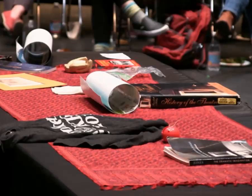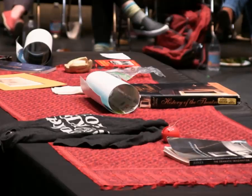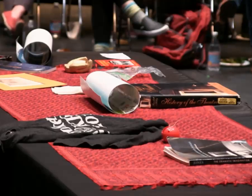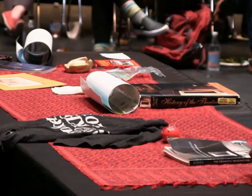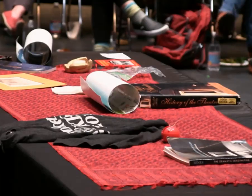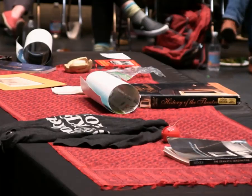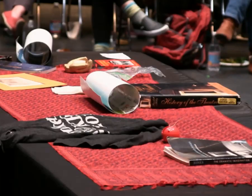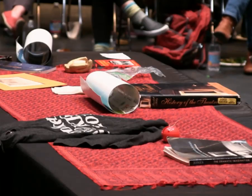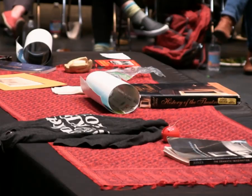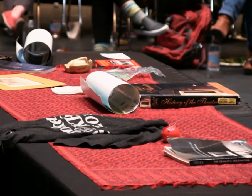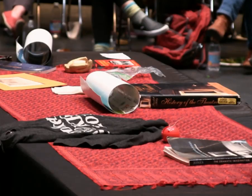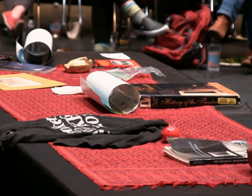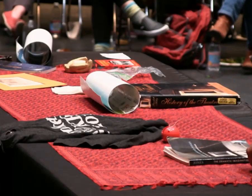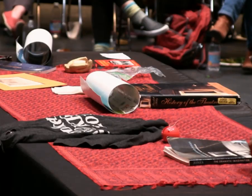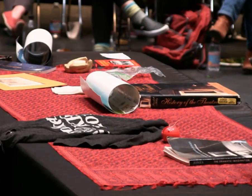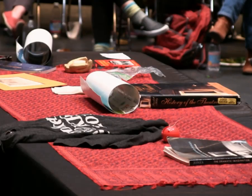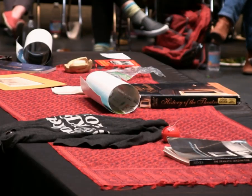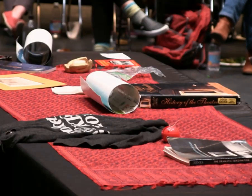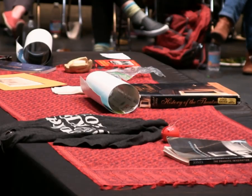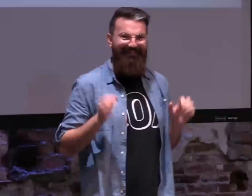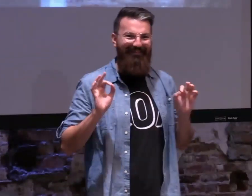You didn't leave it on the altar.